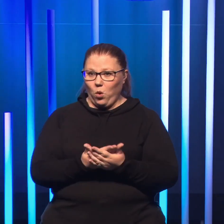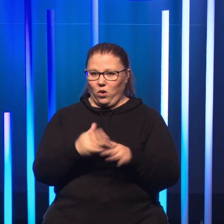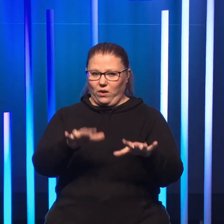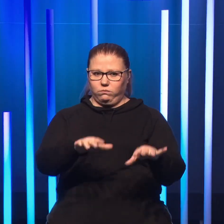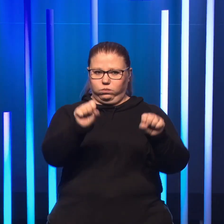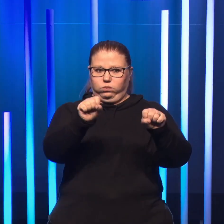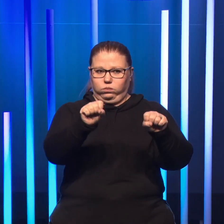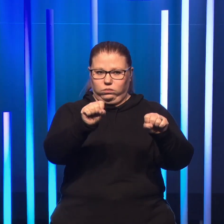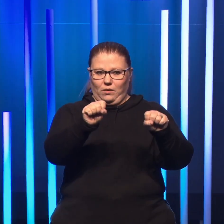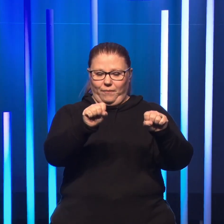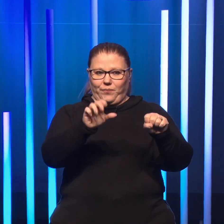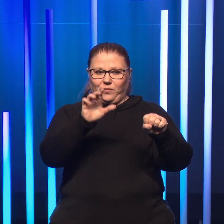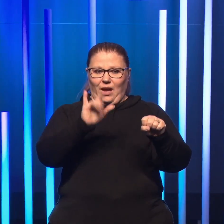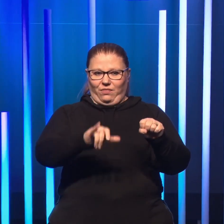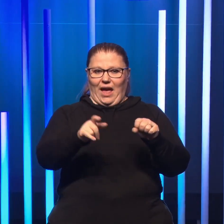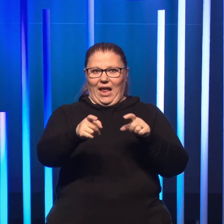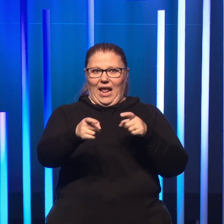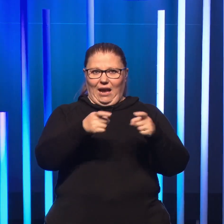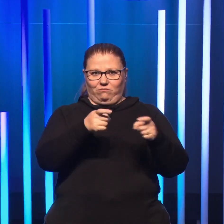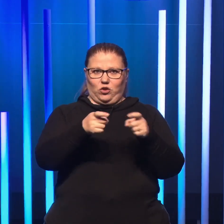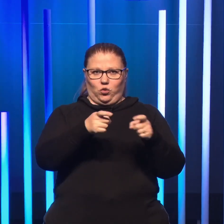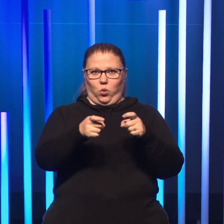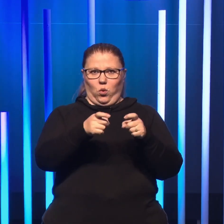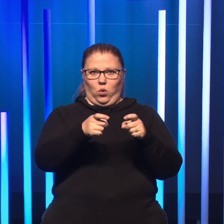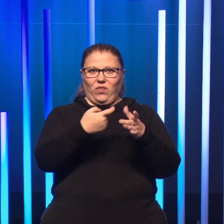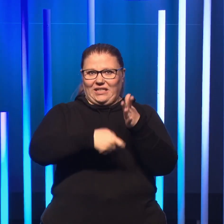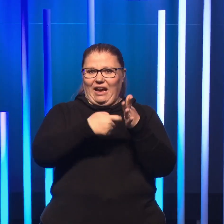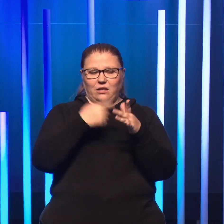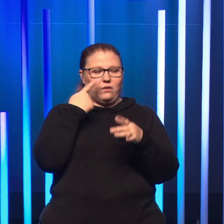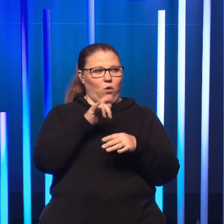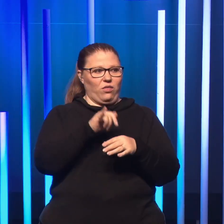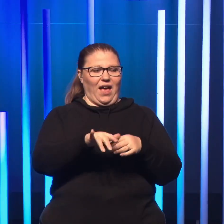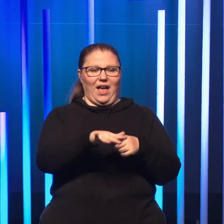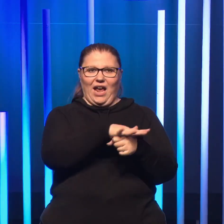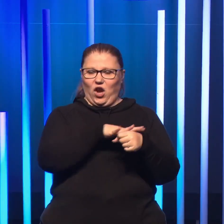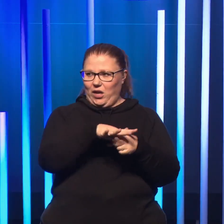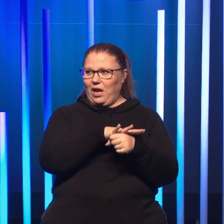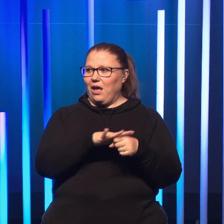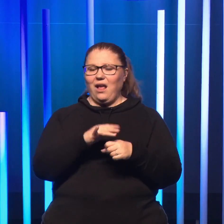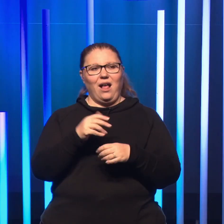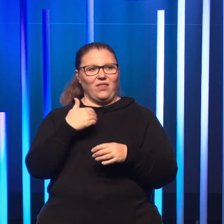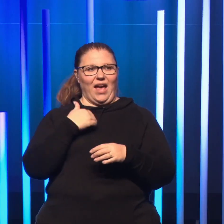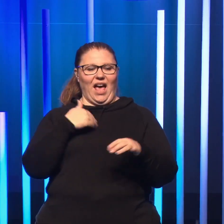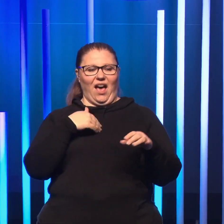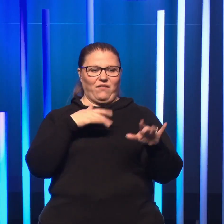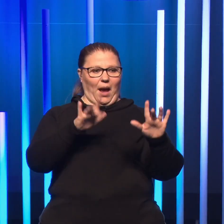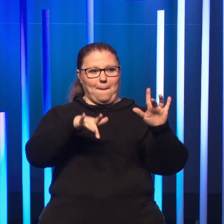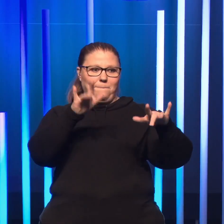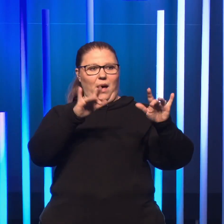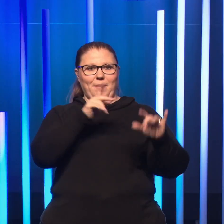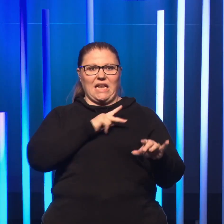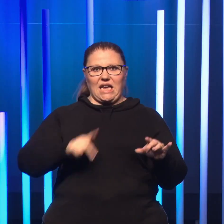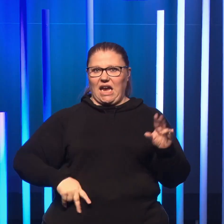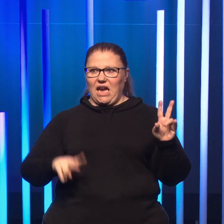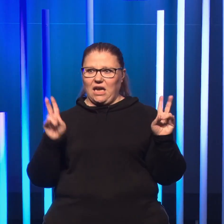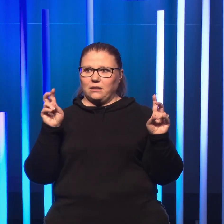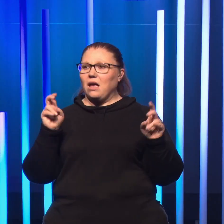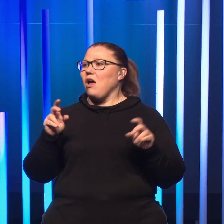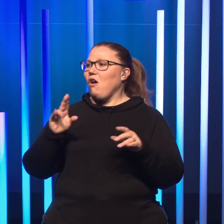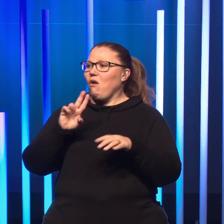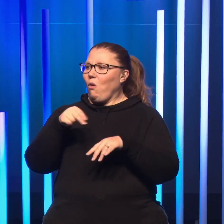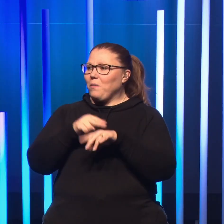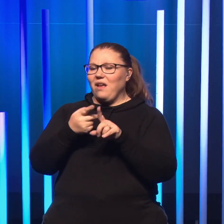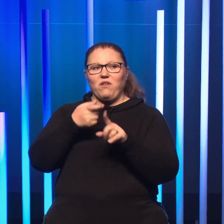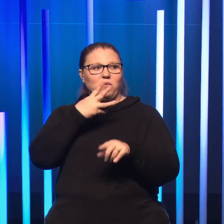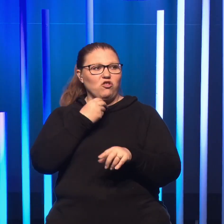this area. And they had put in some client kings or puppet kings, right? They were usually of Jewish descent of